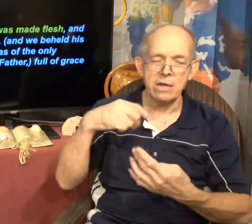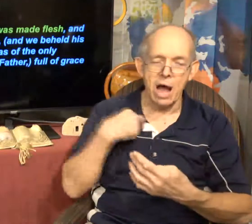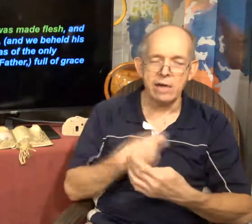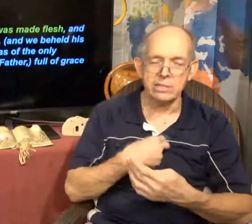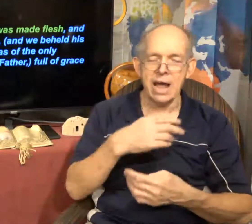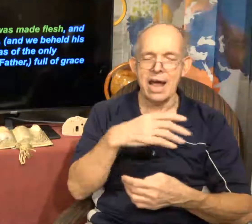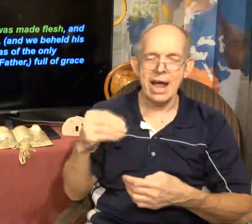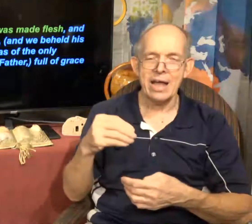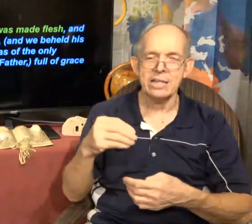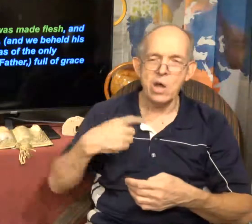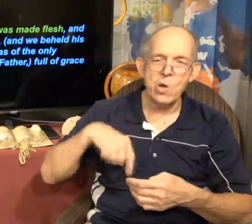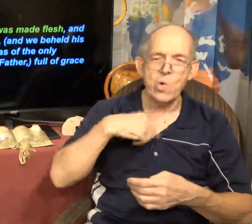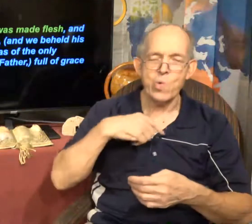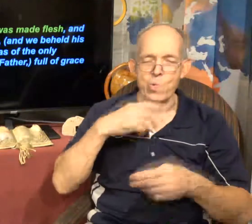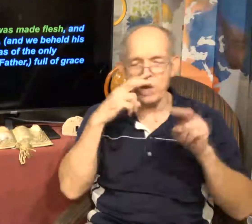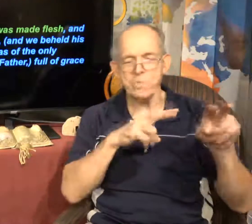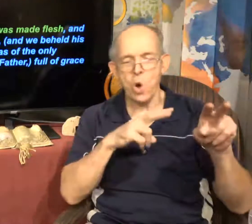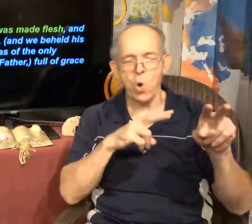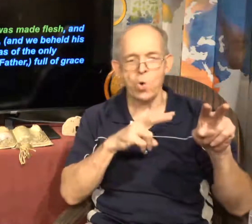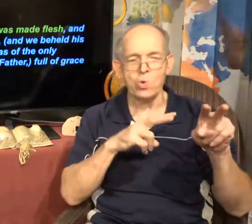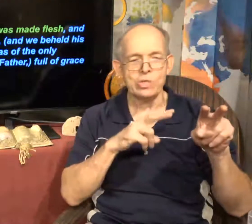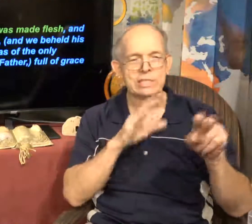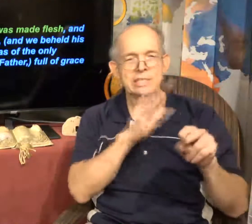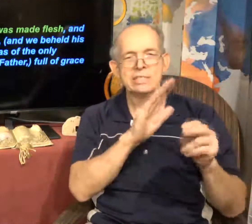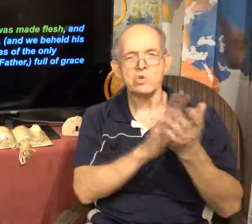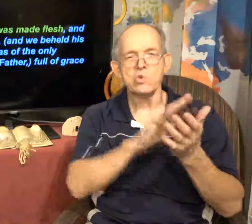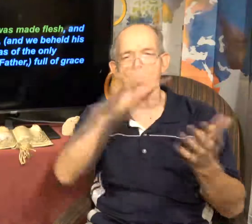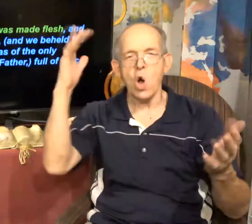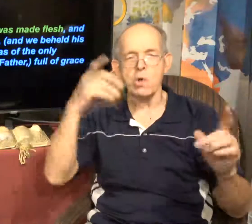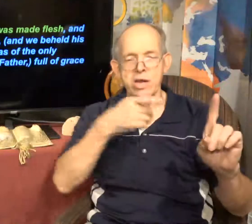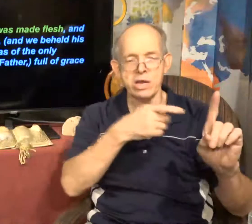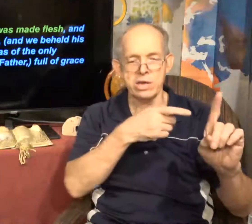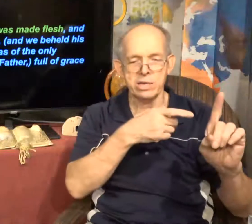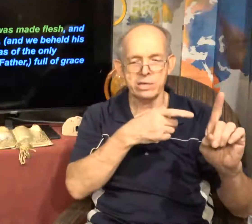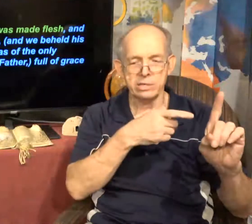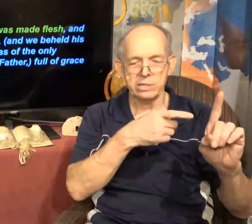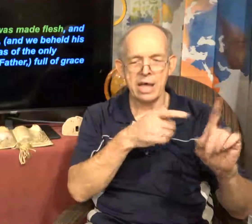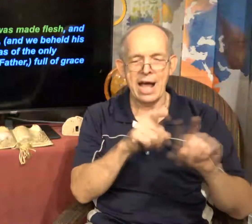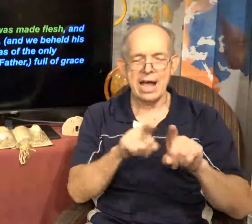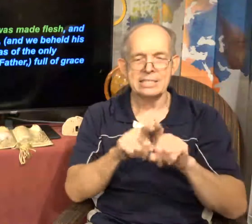us, and we behold His glory as the